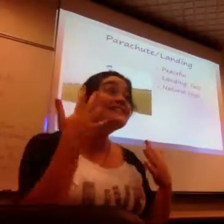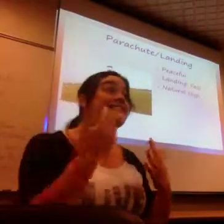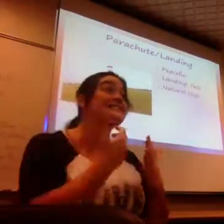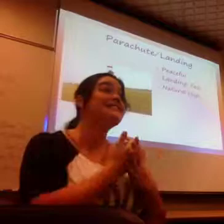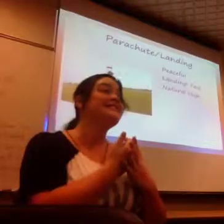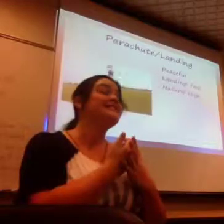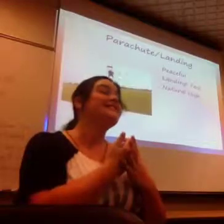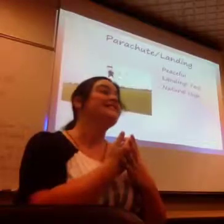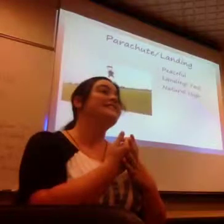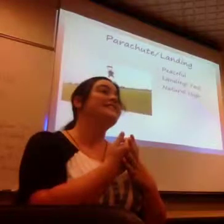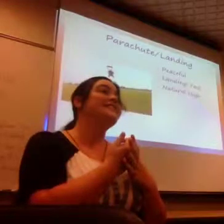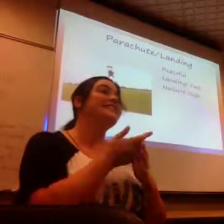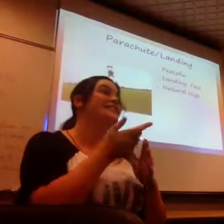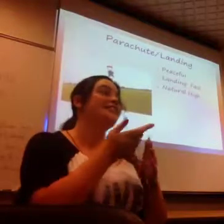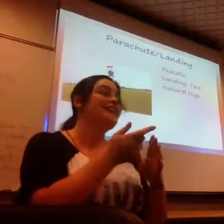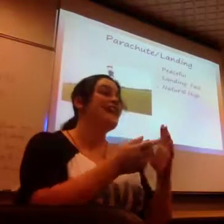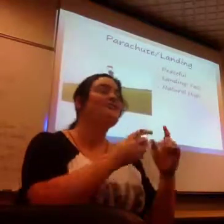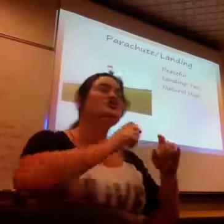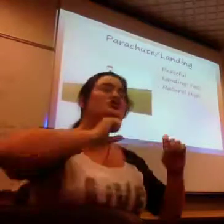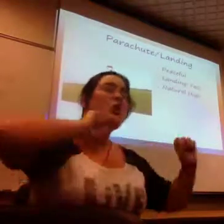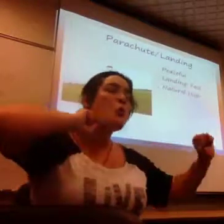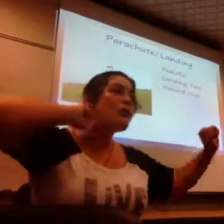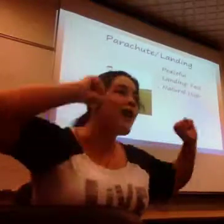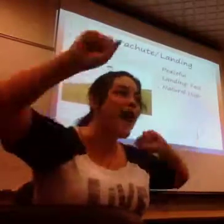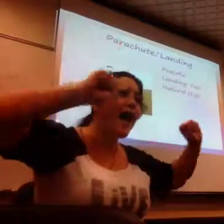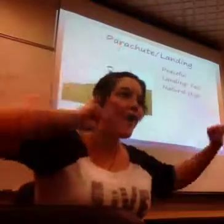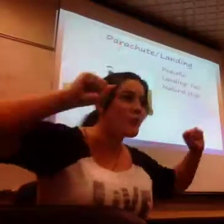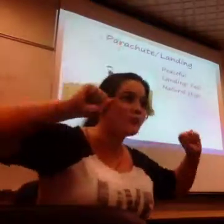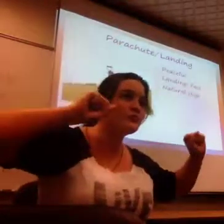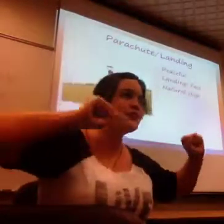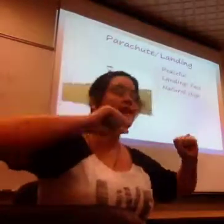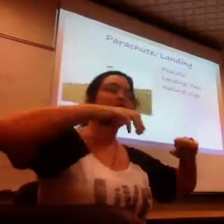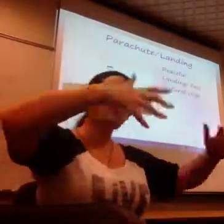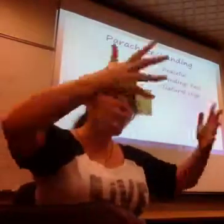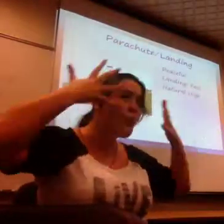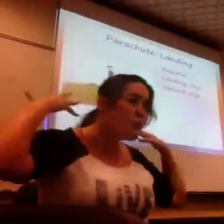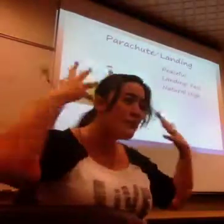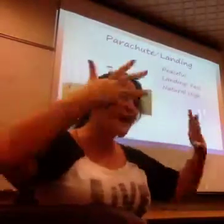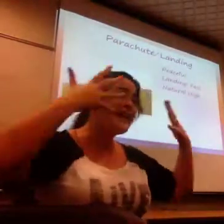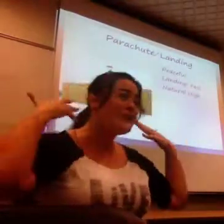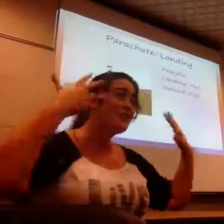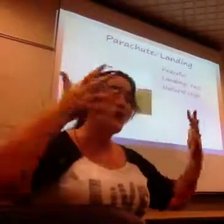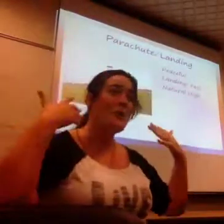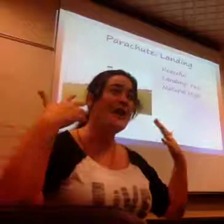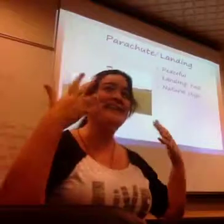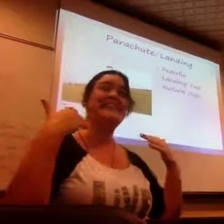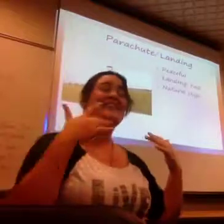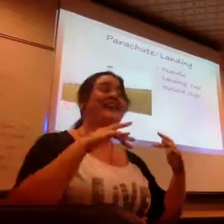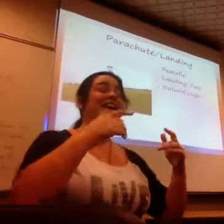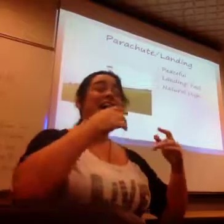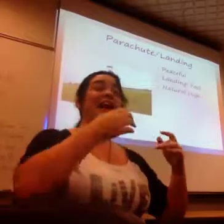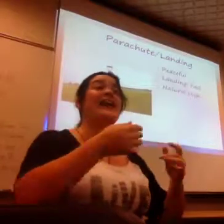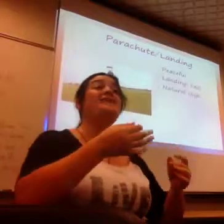you're going down, it's so loud and it's just like wind going, and then as soon as you pull that parachute and you go up, it's